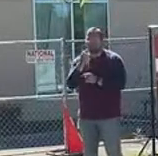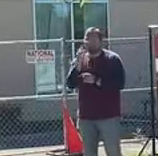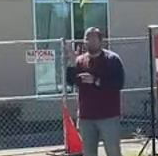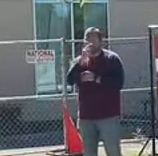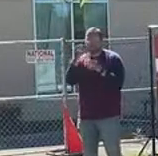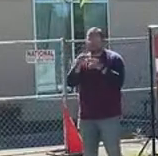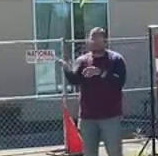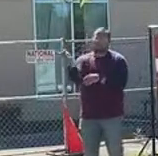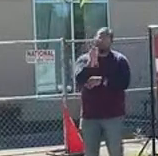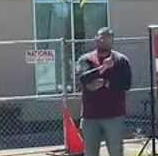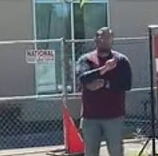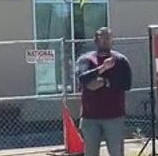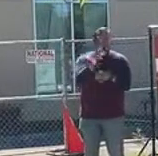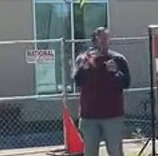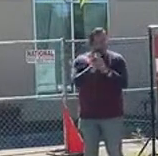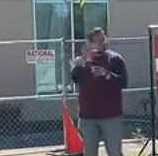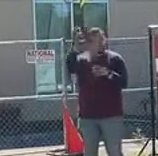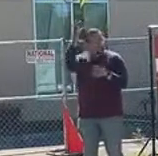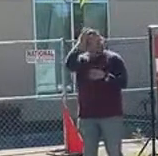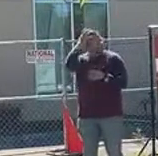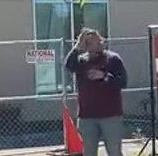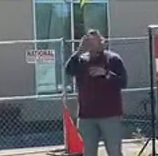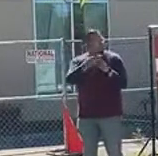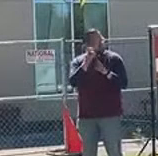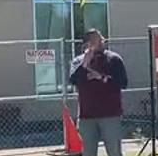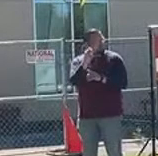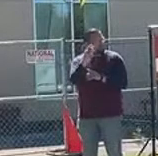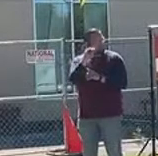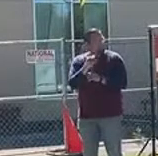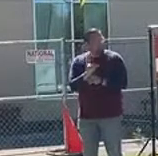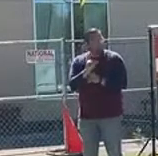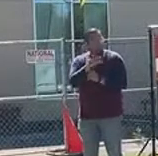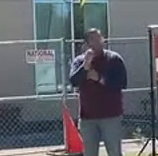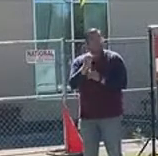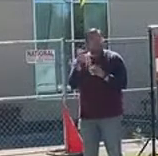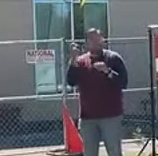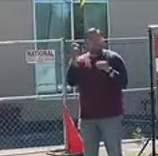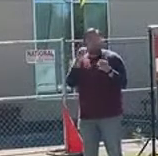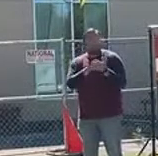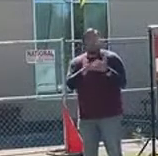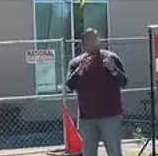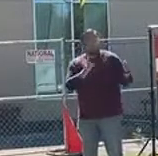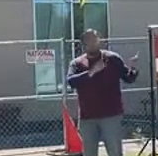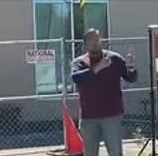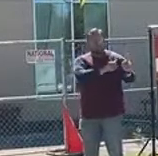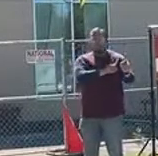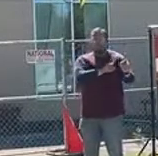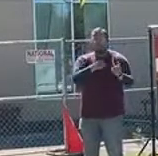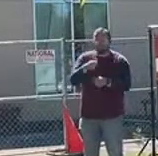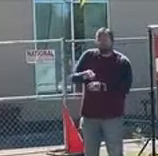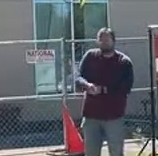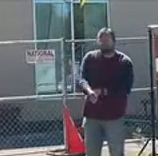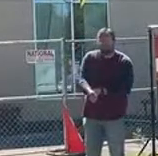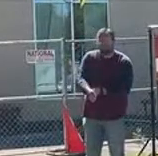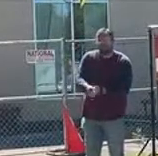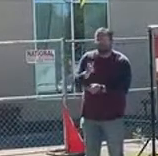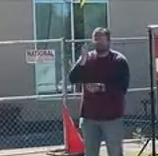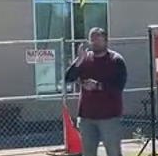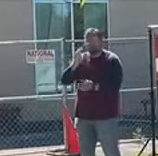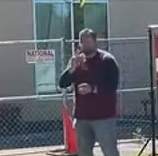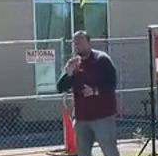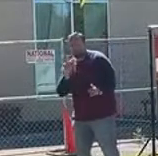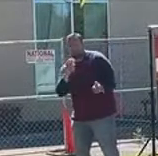up, grab a hard hat from Carmen and Jacqueline, and then take your spot behind a shovel. We're going to pose for a